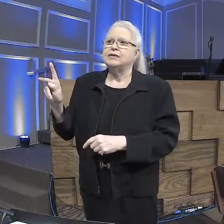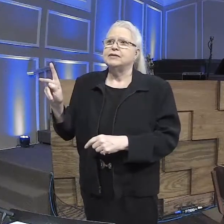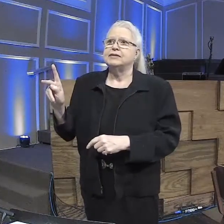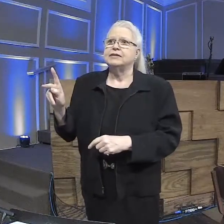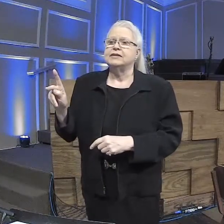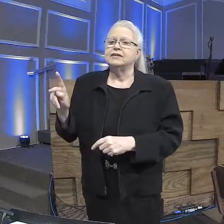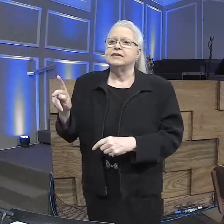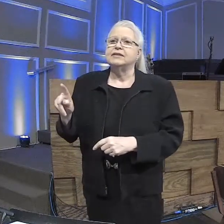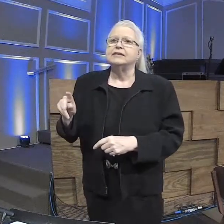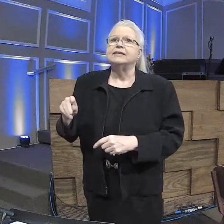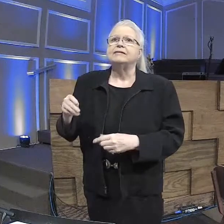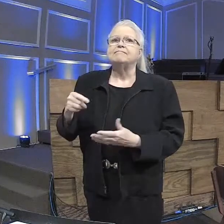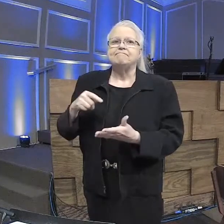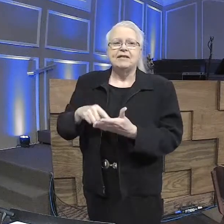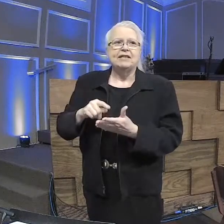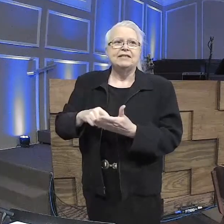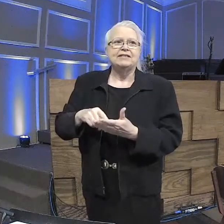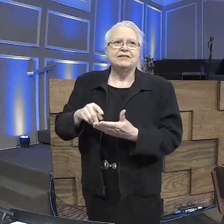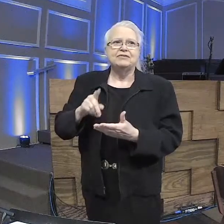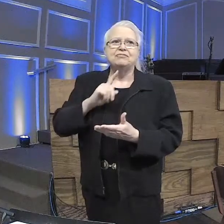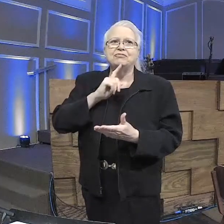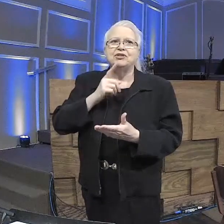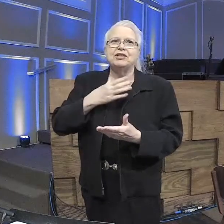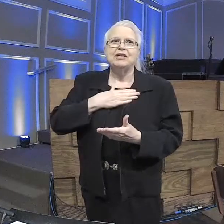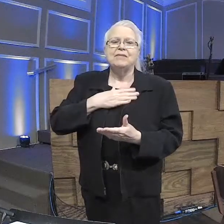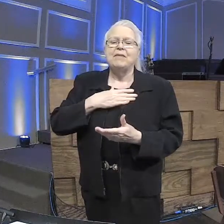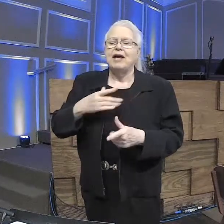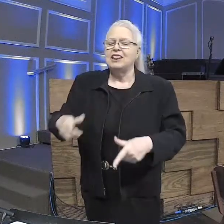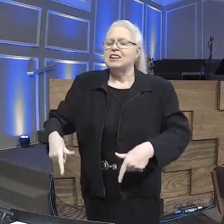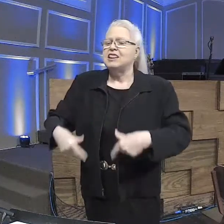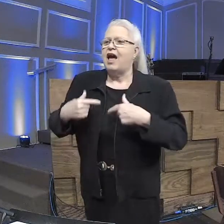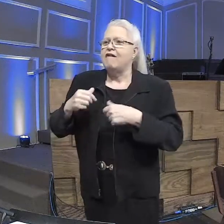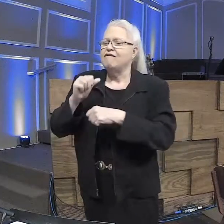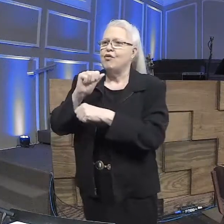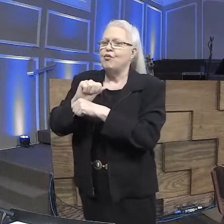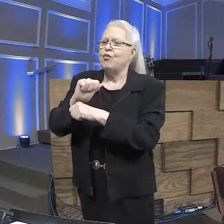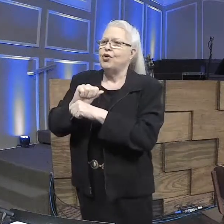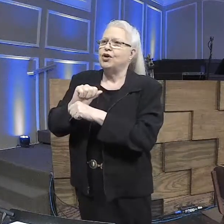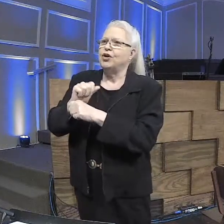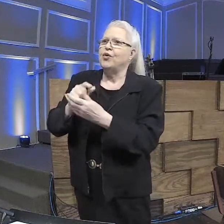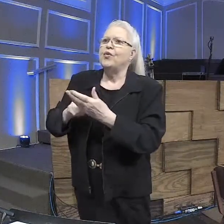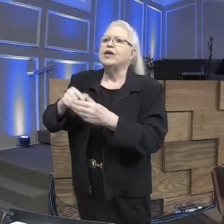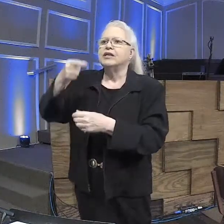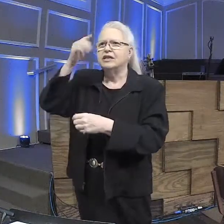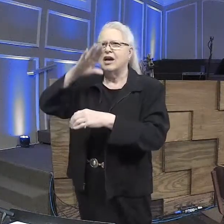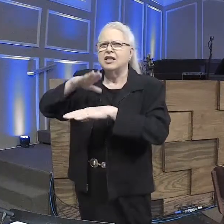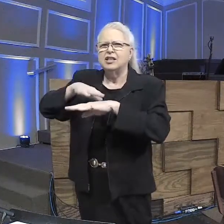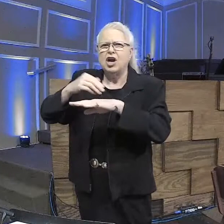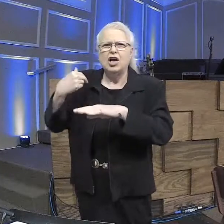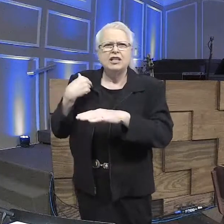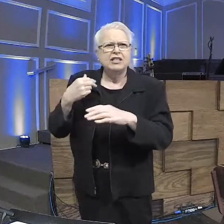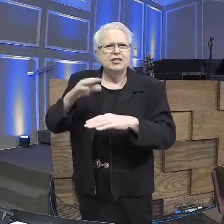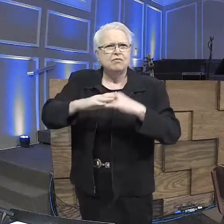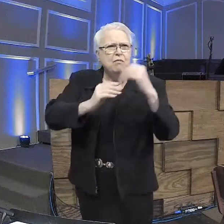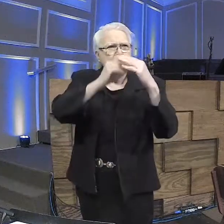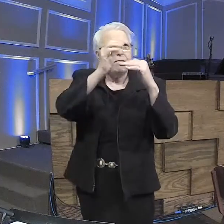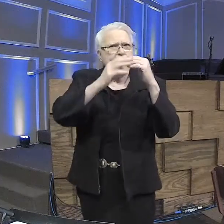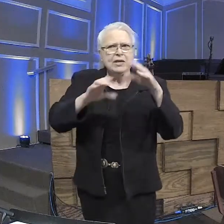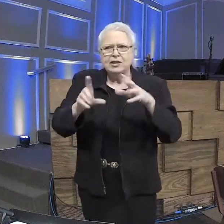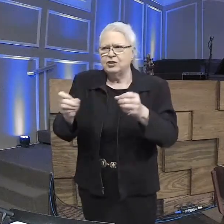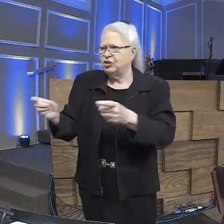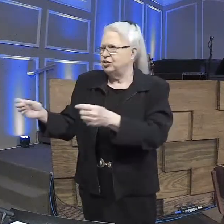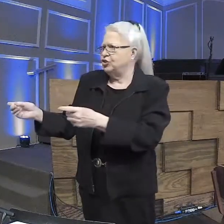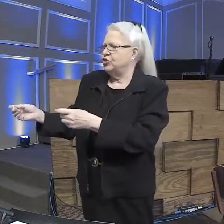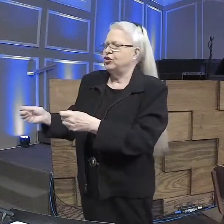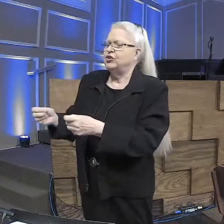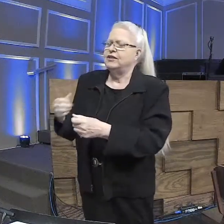Baptist. So this has been really what I would deem my life work, what God called us here to build and to do, and it has